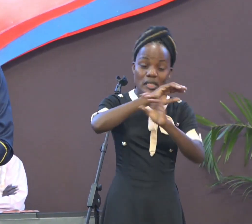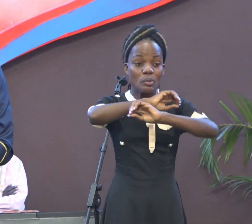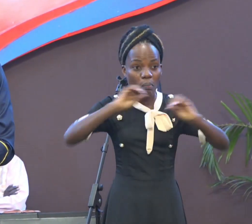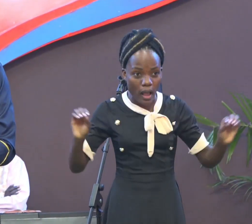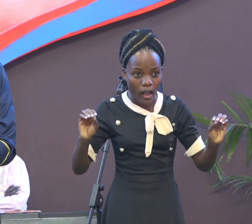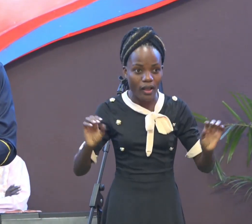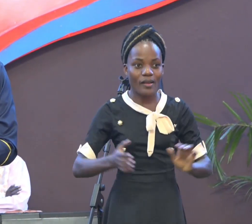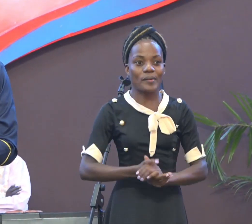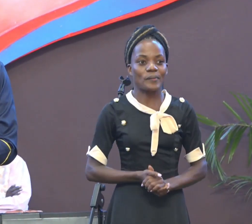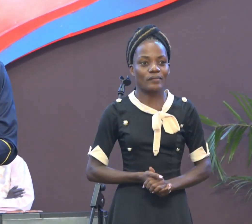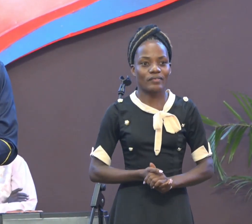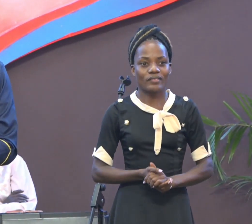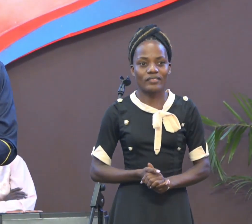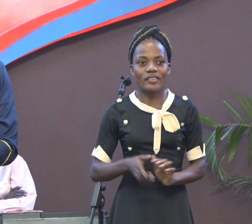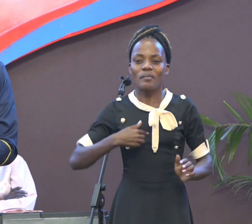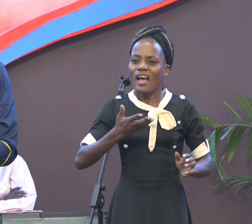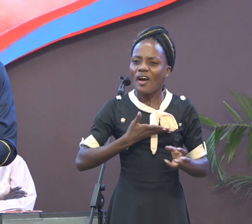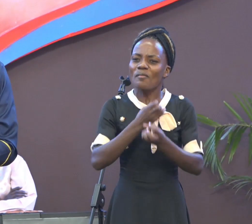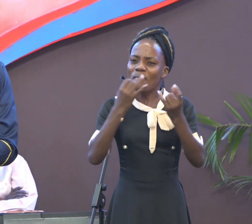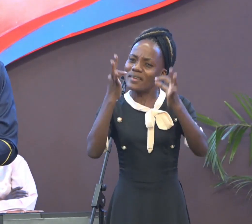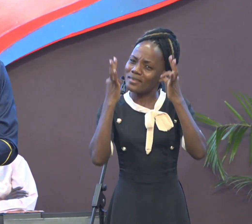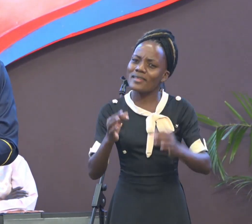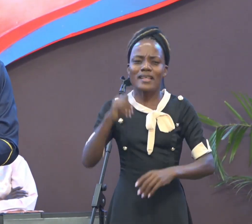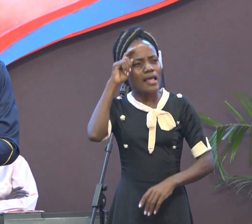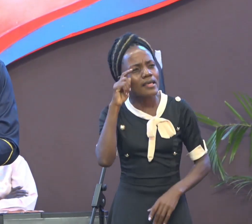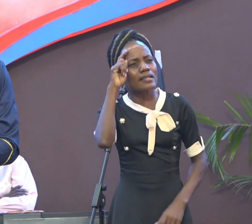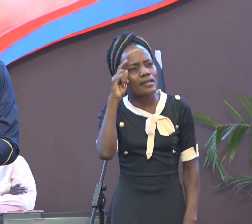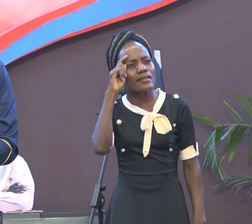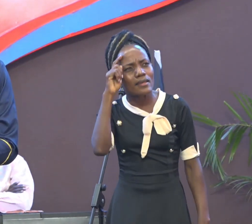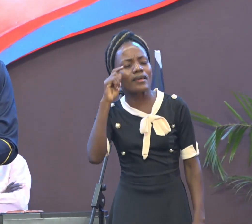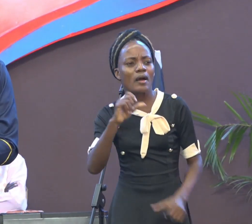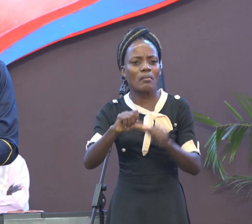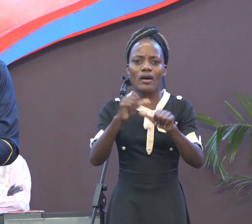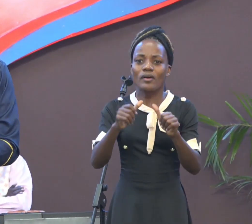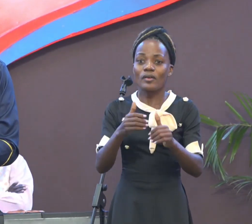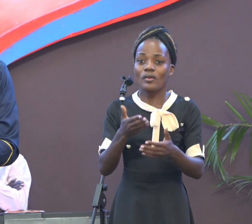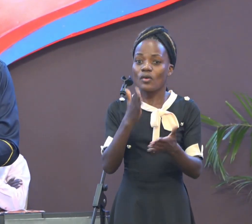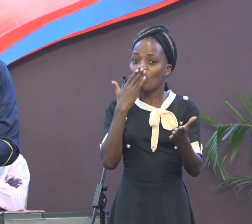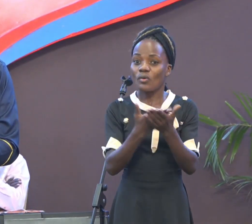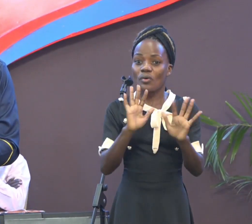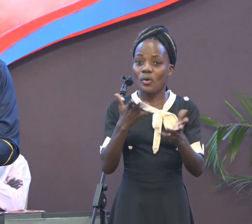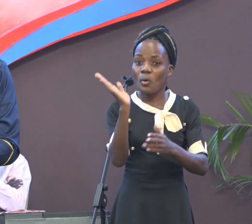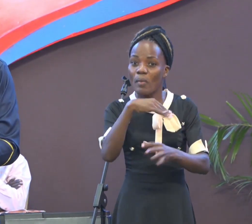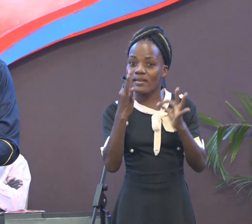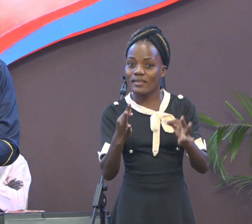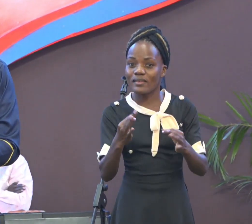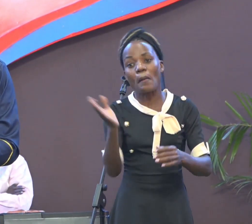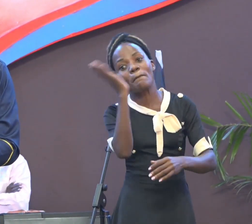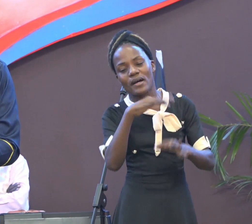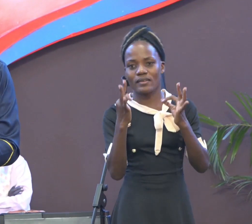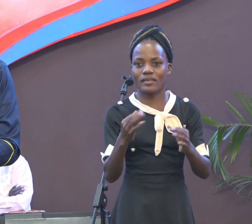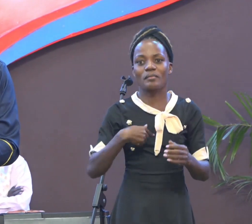Did I sleep? No. Are there many things I'm thinking about? Yes. Are they good or no? Bibi.